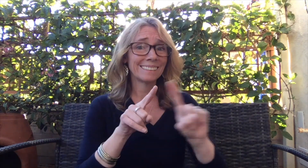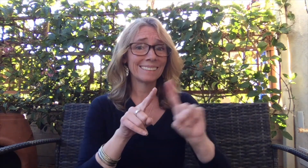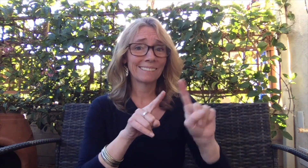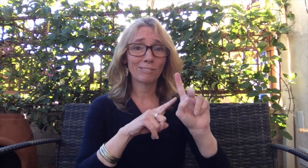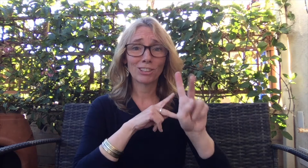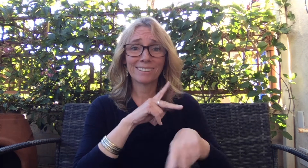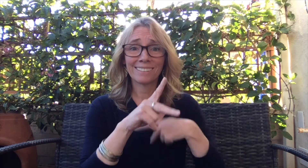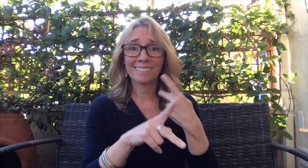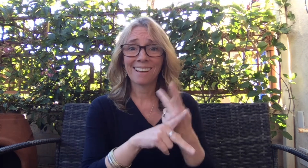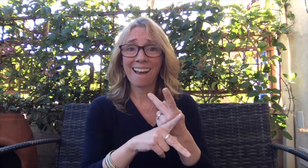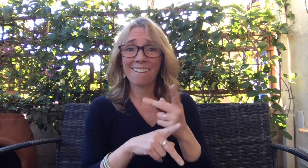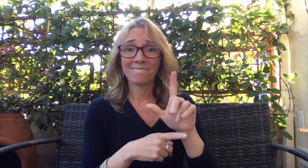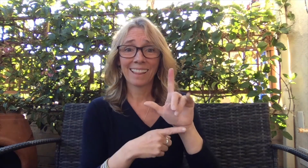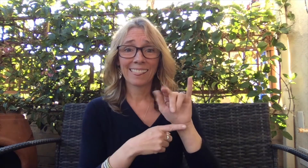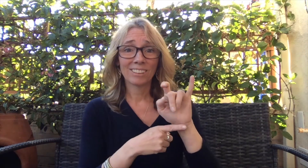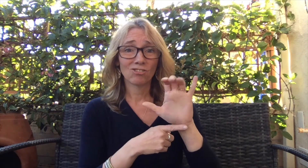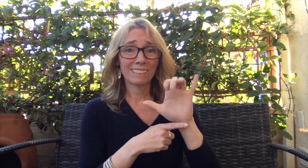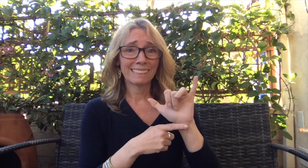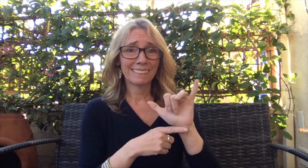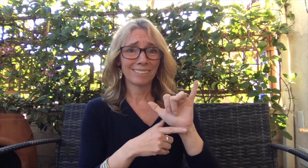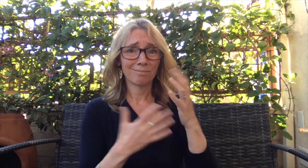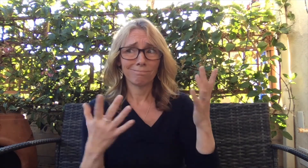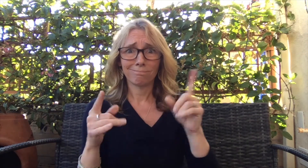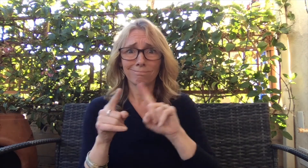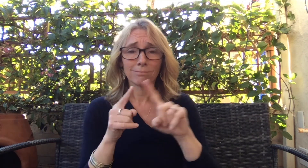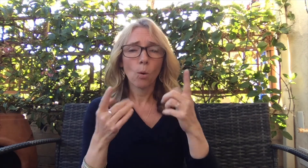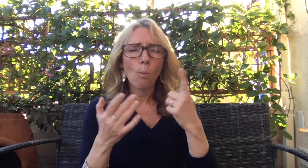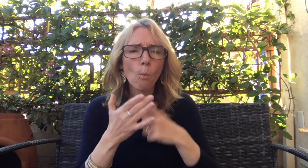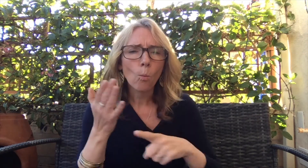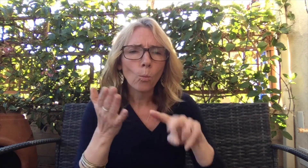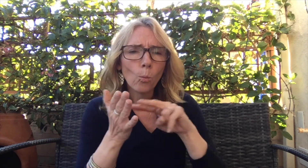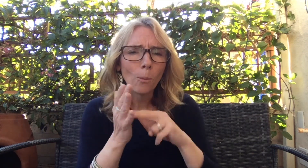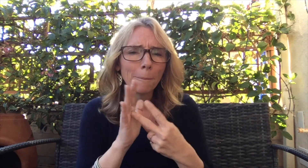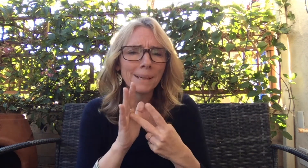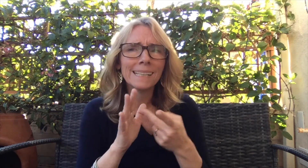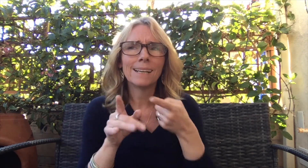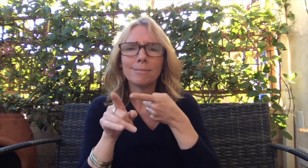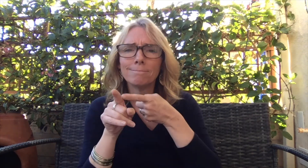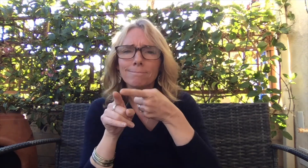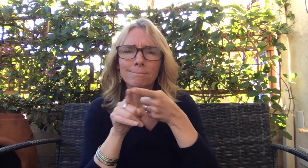at 50 different types of literacy, believe it or not.